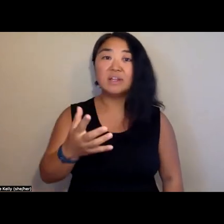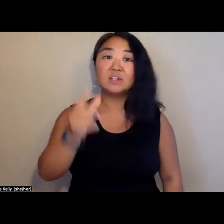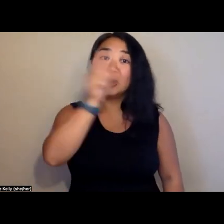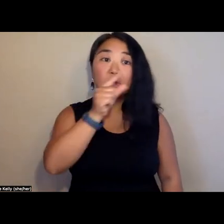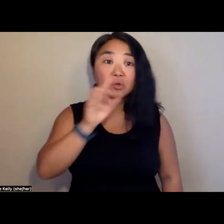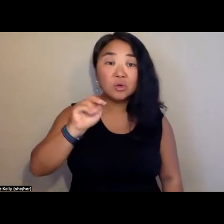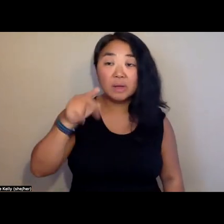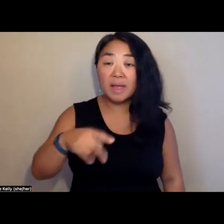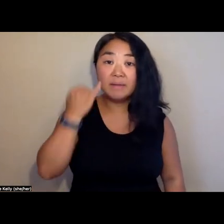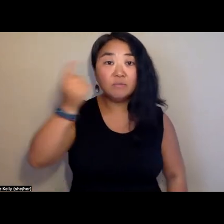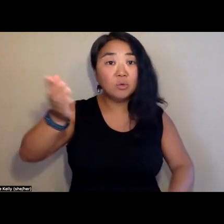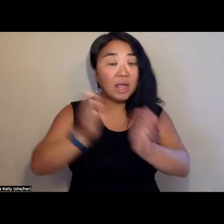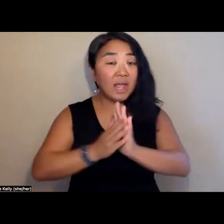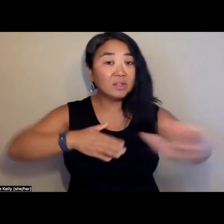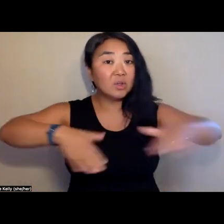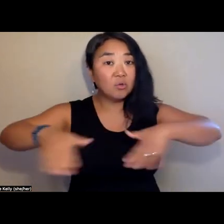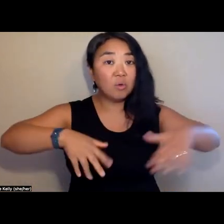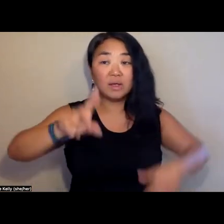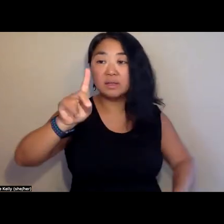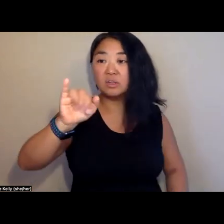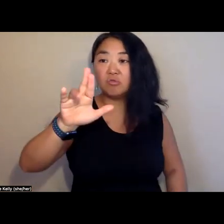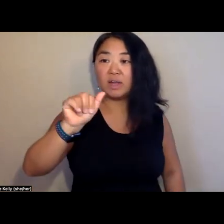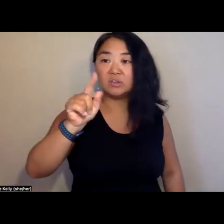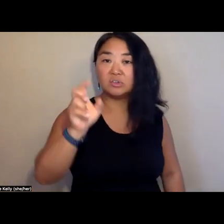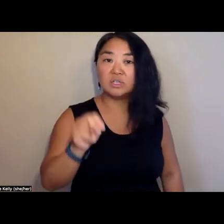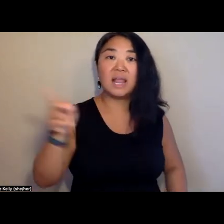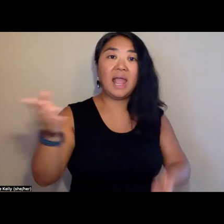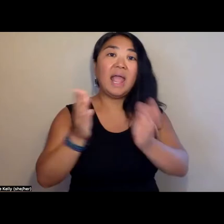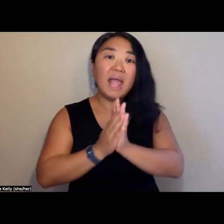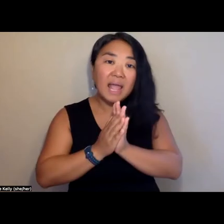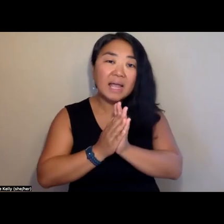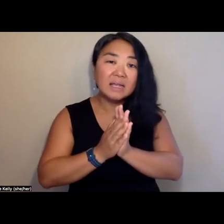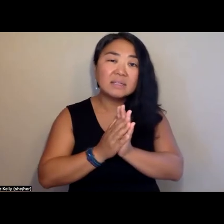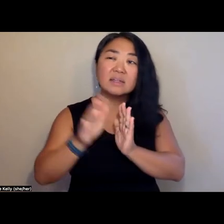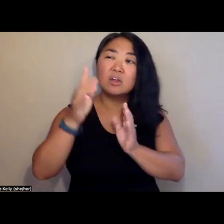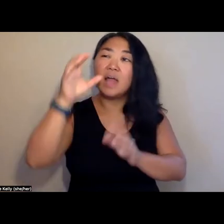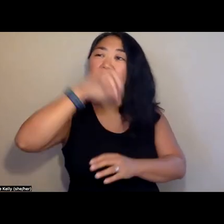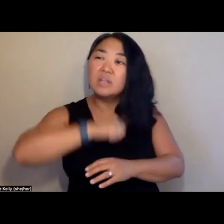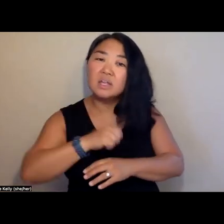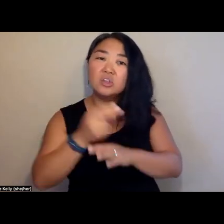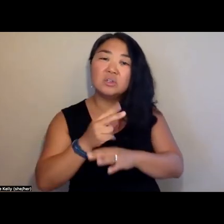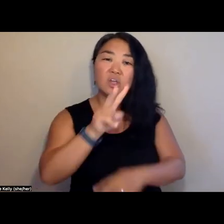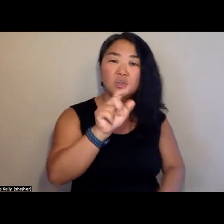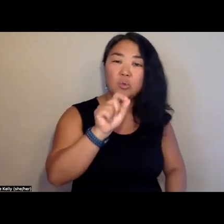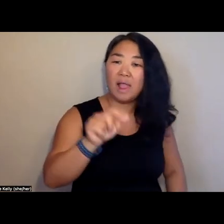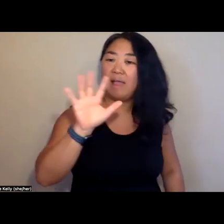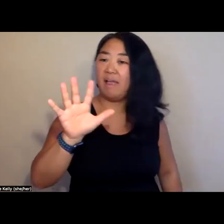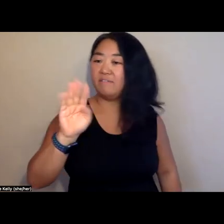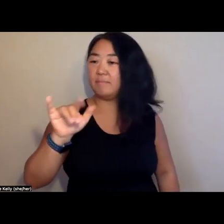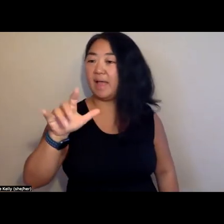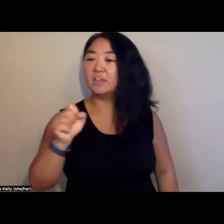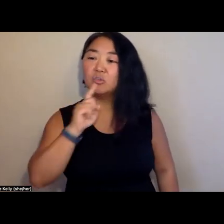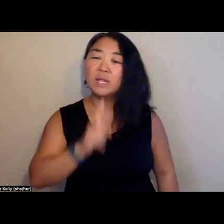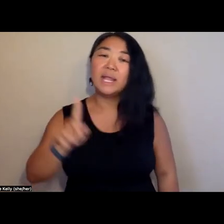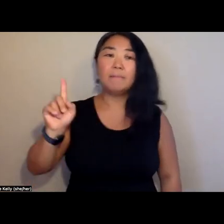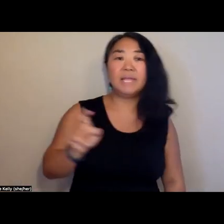ask for walking directions, assumes 2.5 miles per hour. So we're walking a little slower. It's a meandering pace and